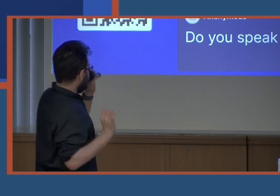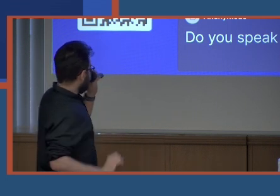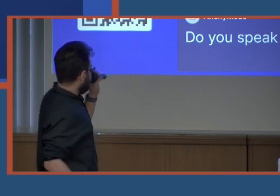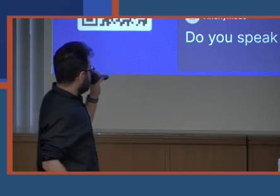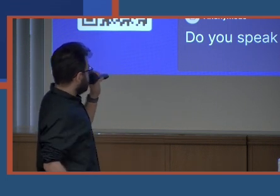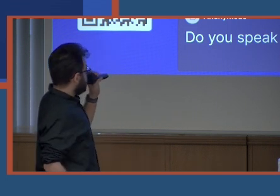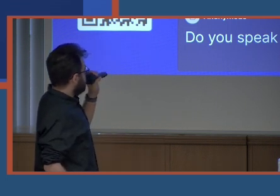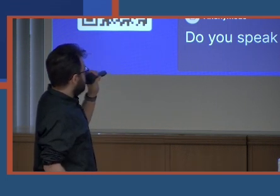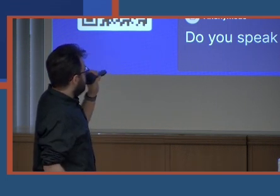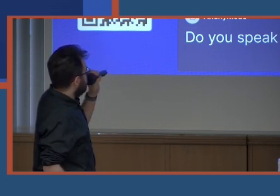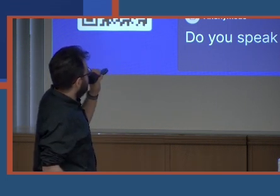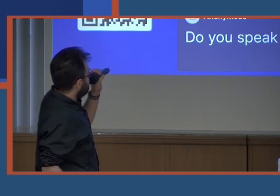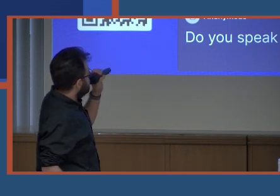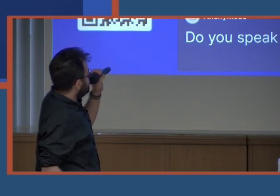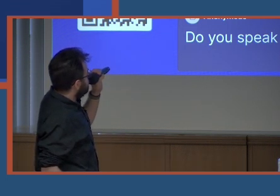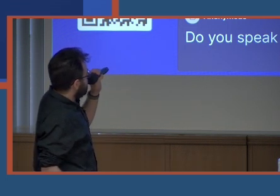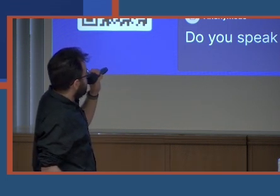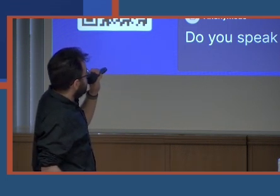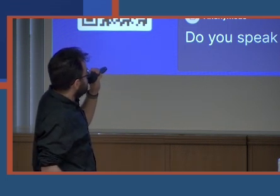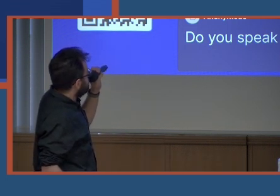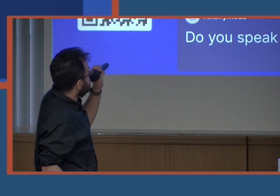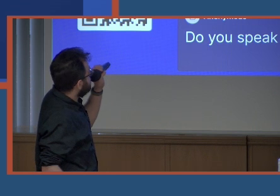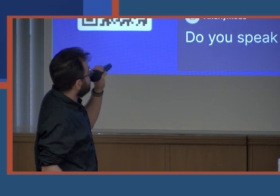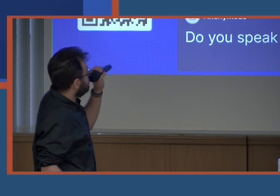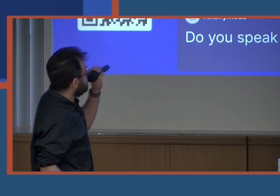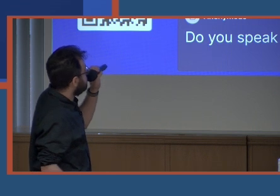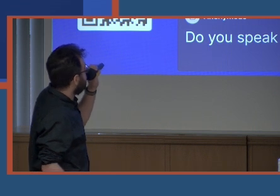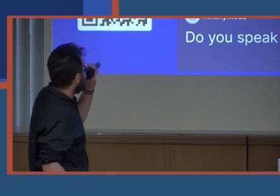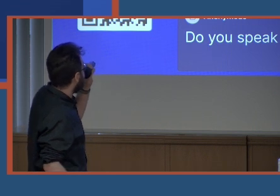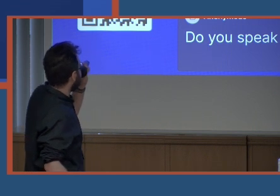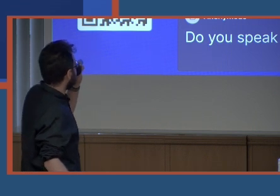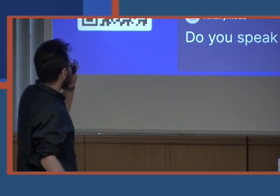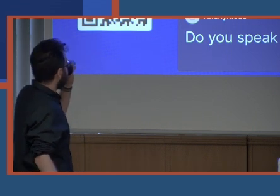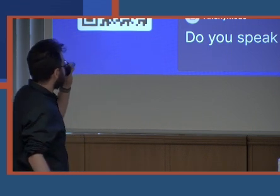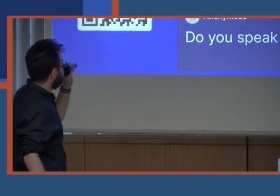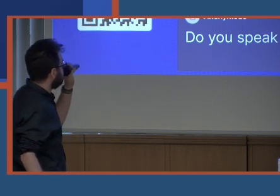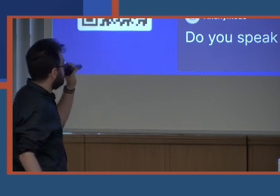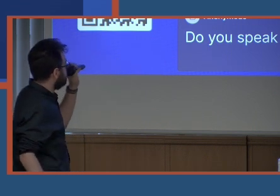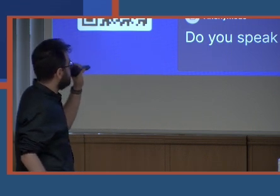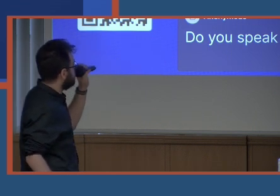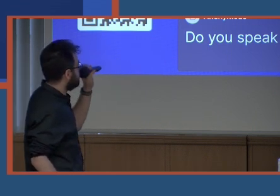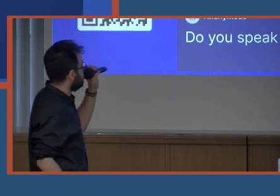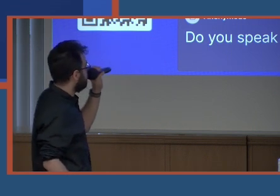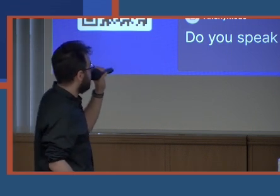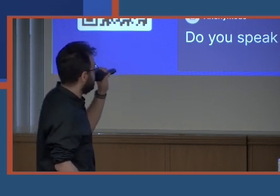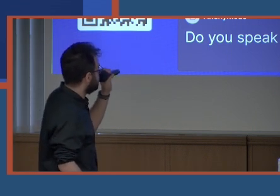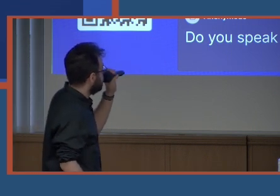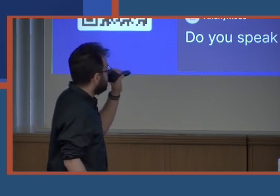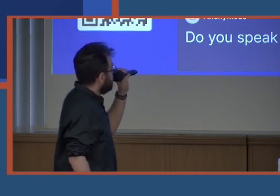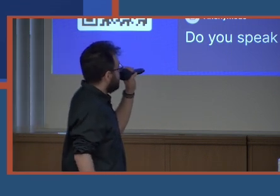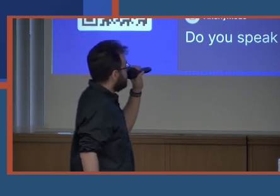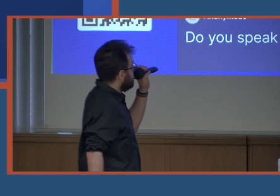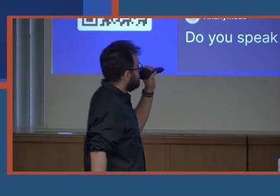Are there fewer signs or words in sign languages compared to spoken languages for words with similar meanings? For example,